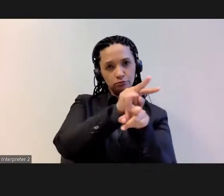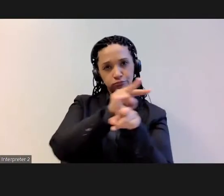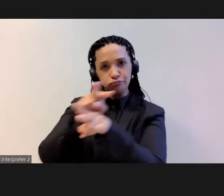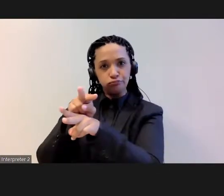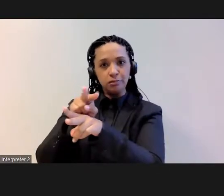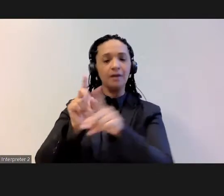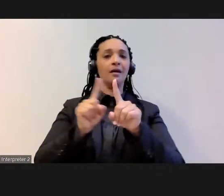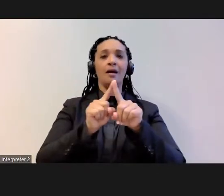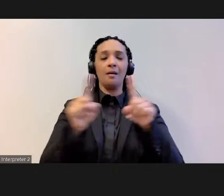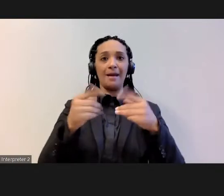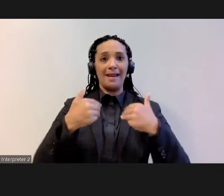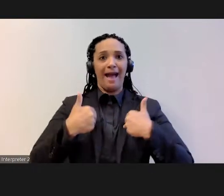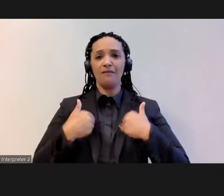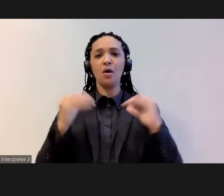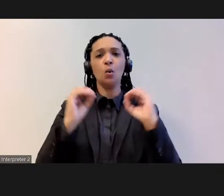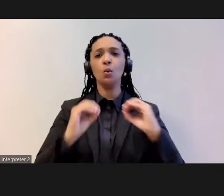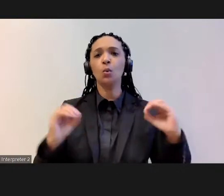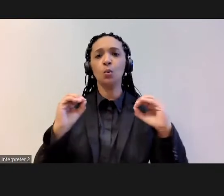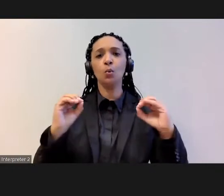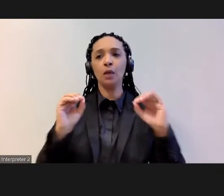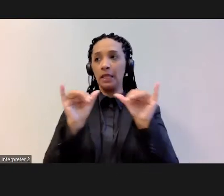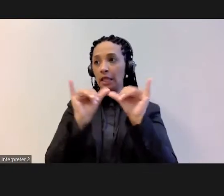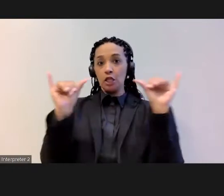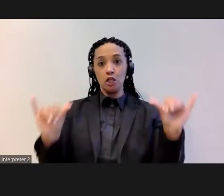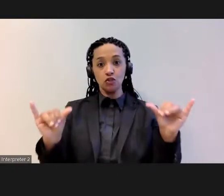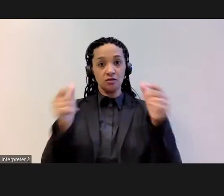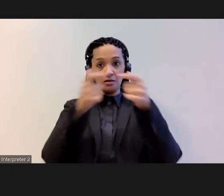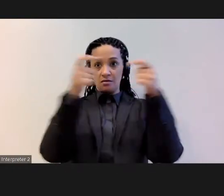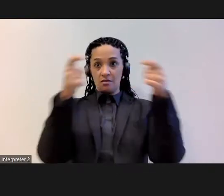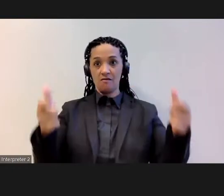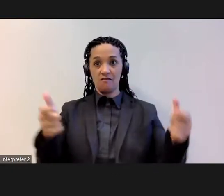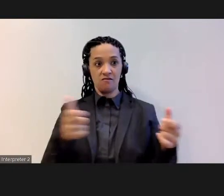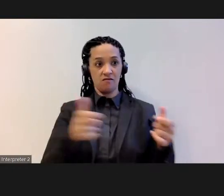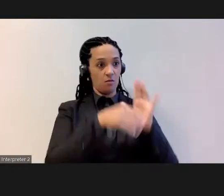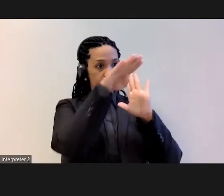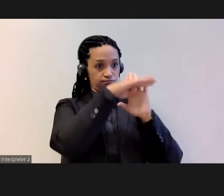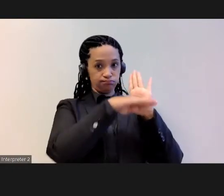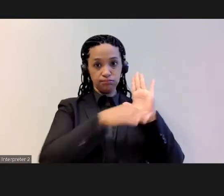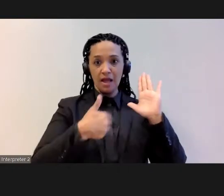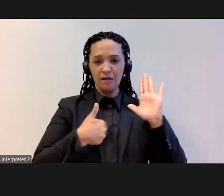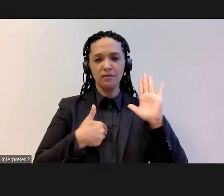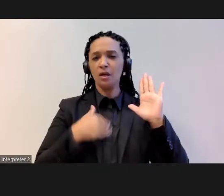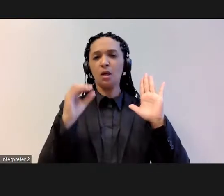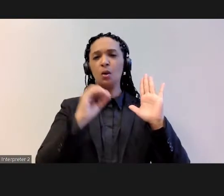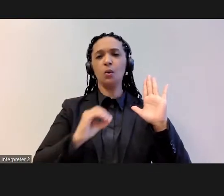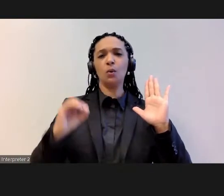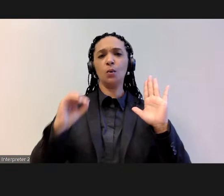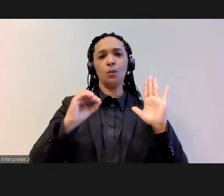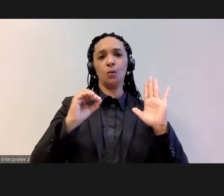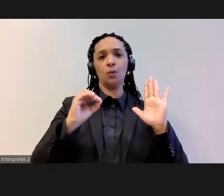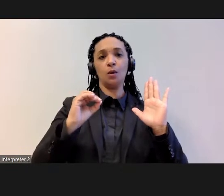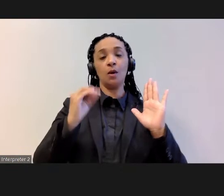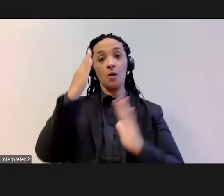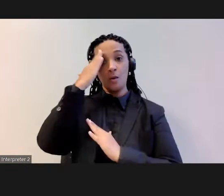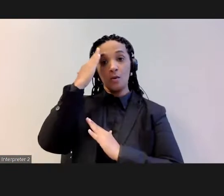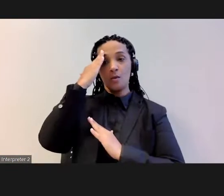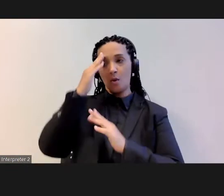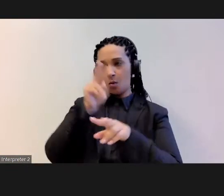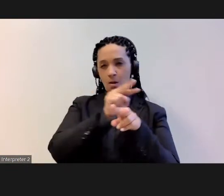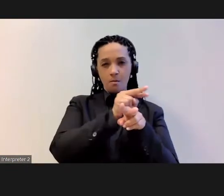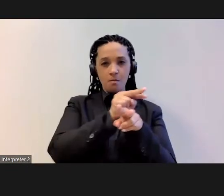have an institutional framework which is overarching that would allow not only for monitoring